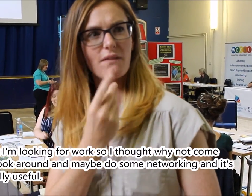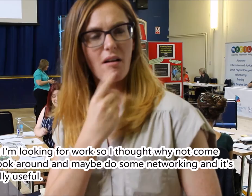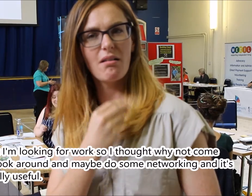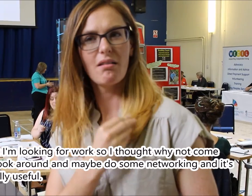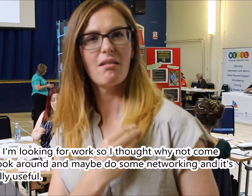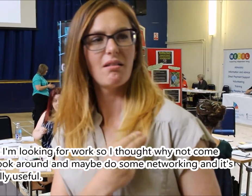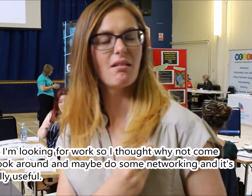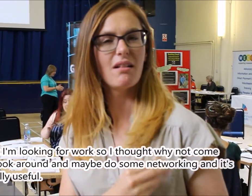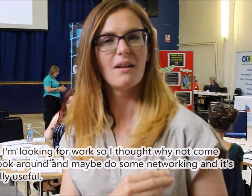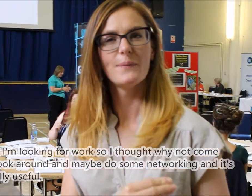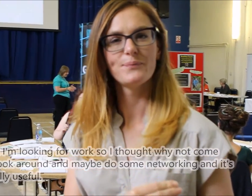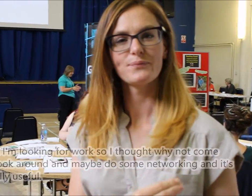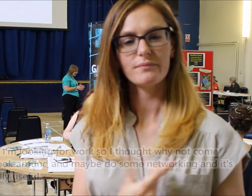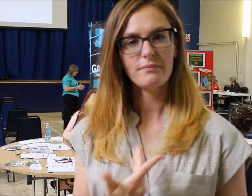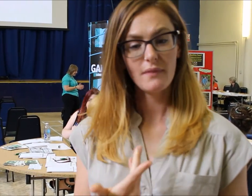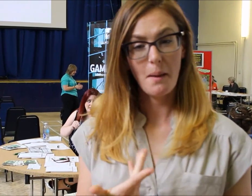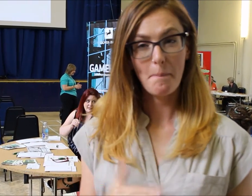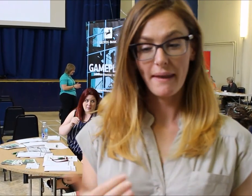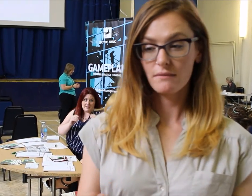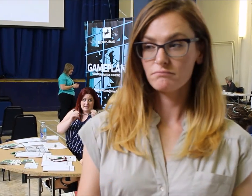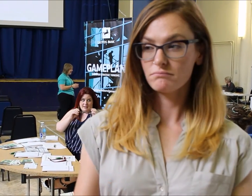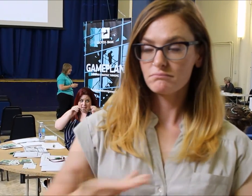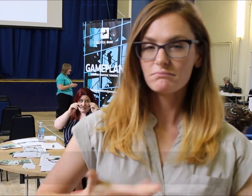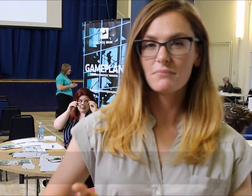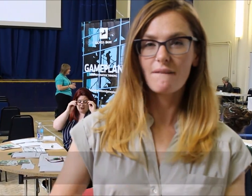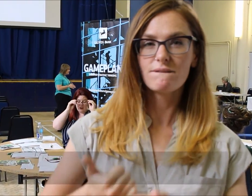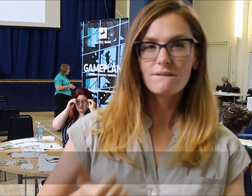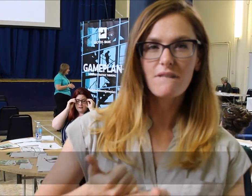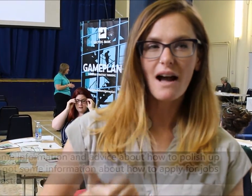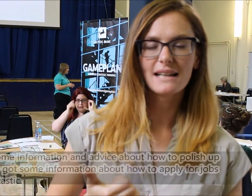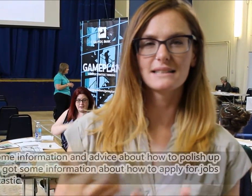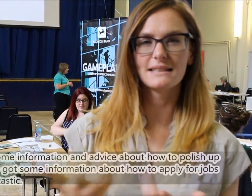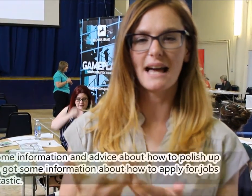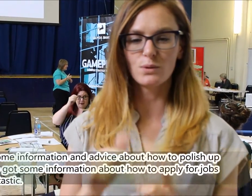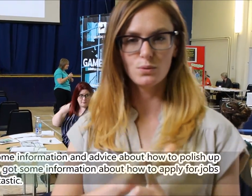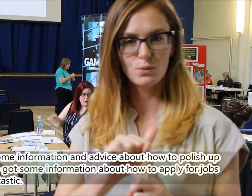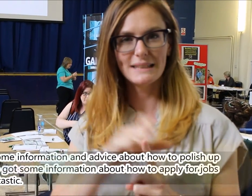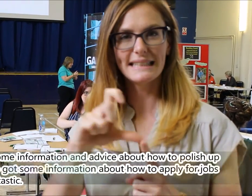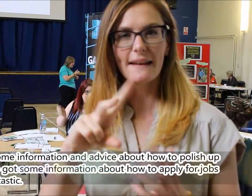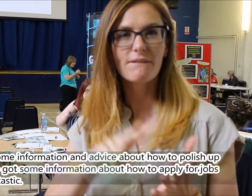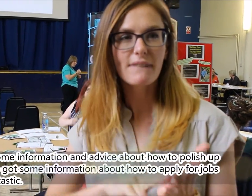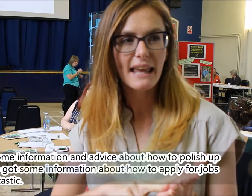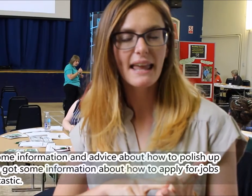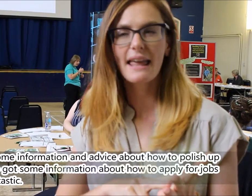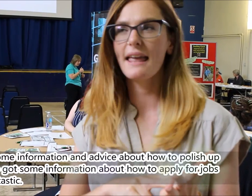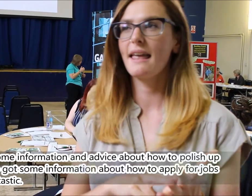I thought, yeah, it's been really, really useful. I've collected some information and advice about how to polish